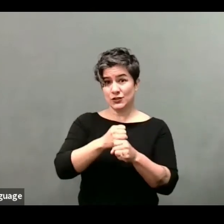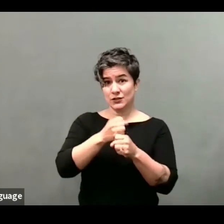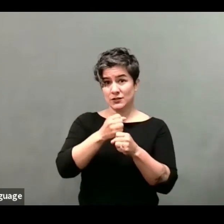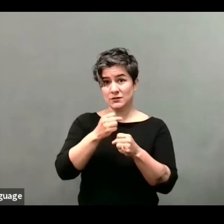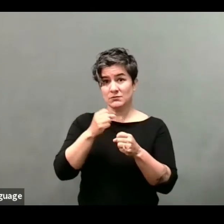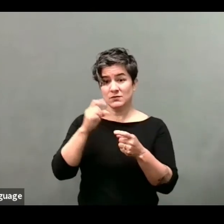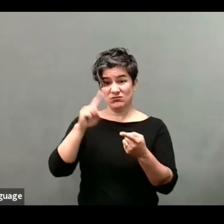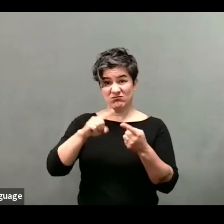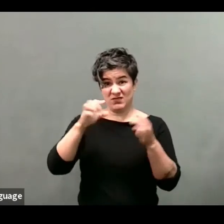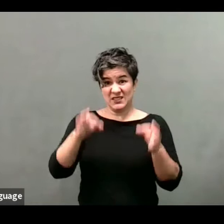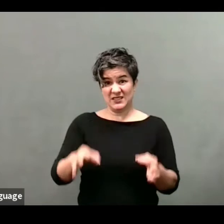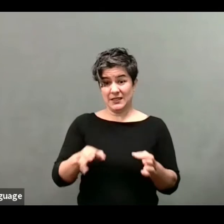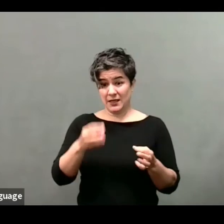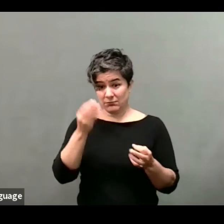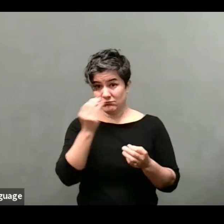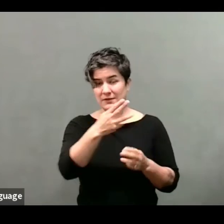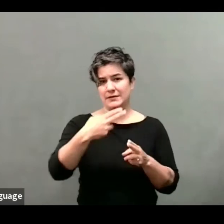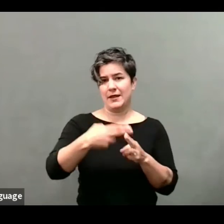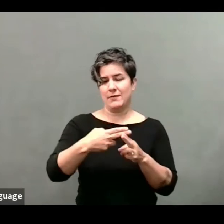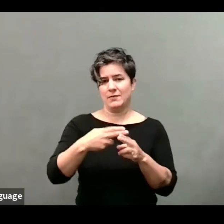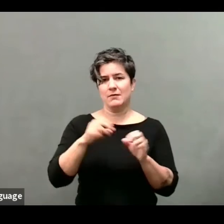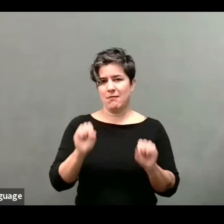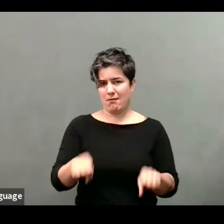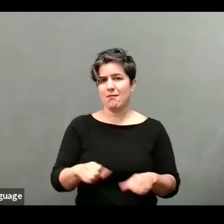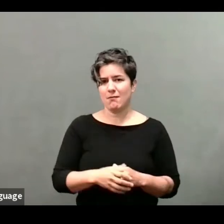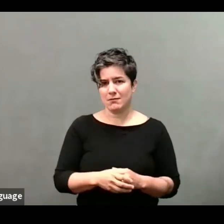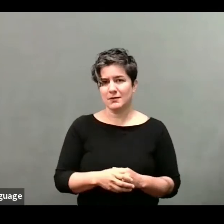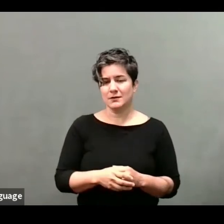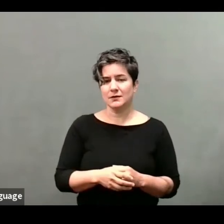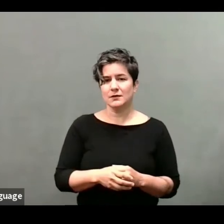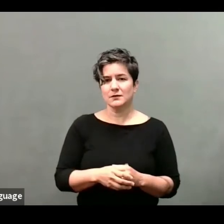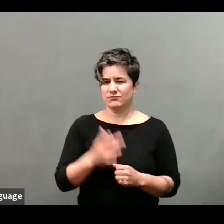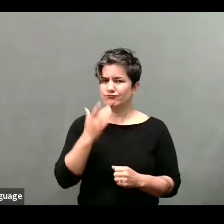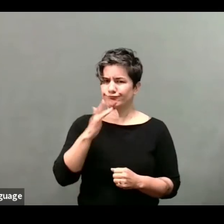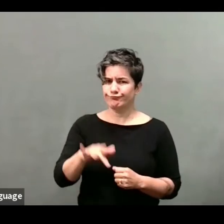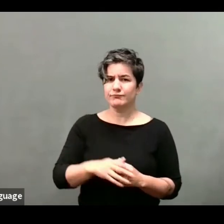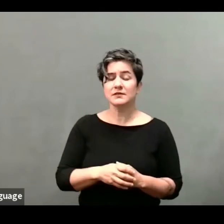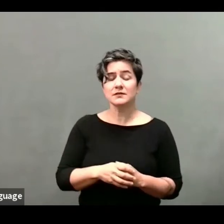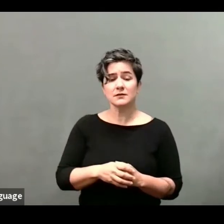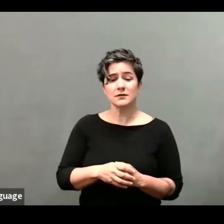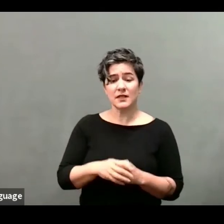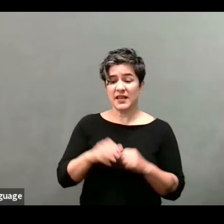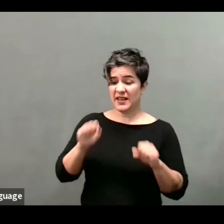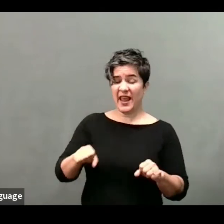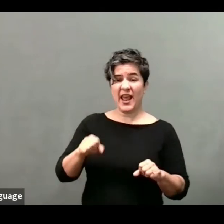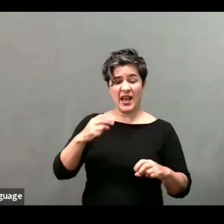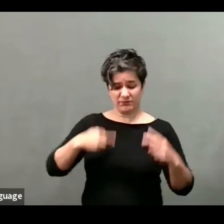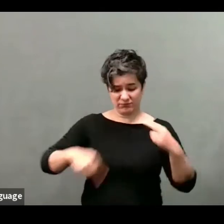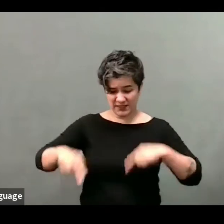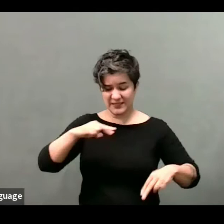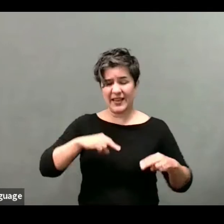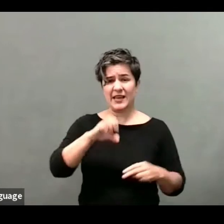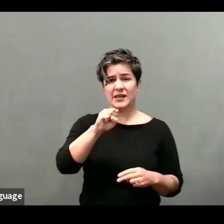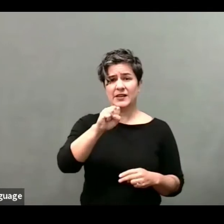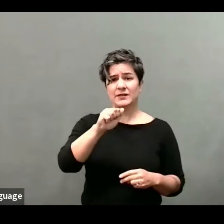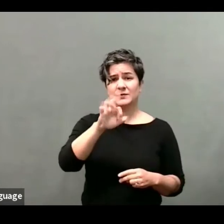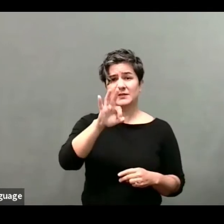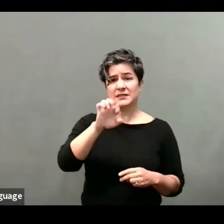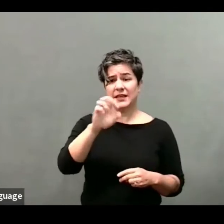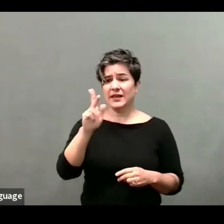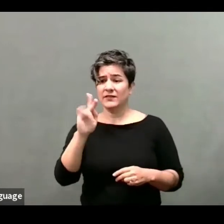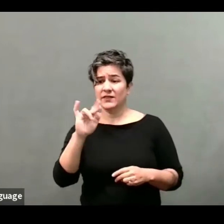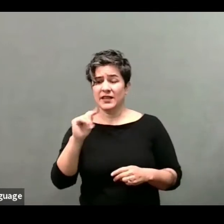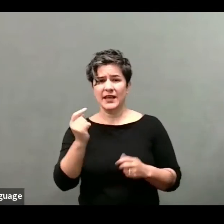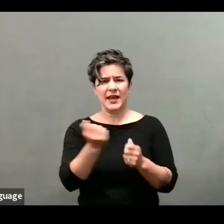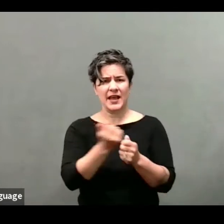and link themselves to an anonymous report. So basically what happens is they can get the exam, they can get the safe kit, and they